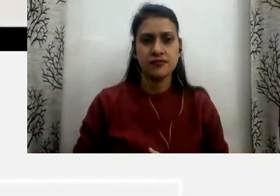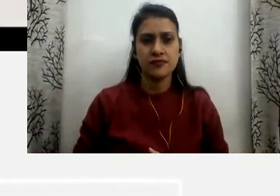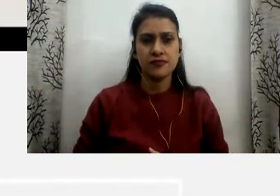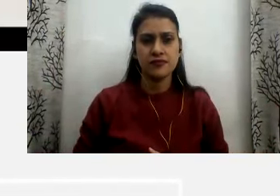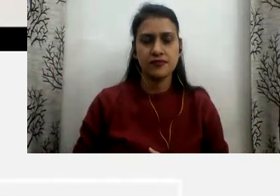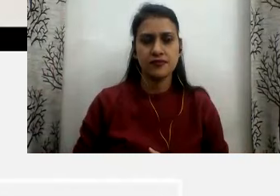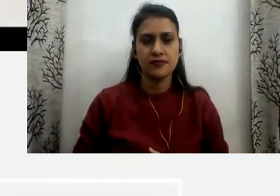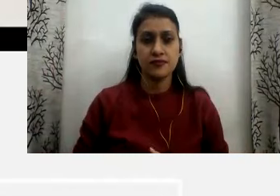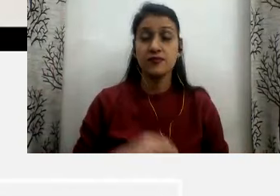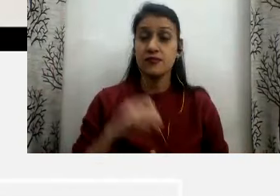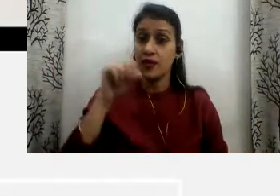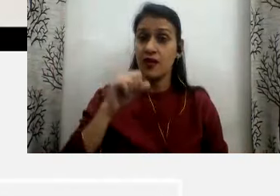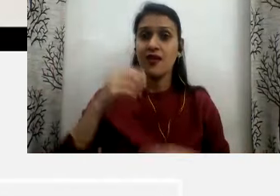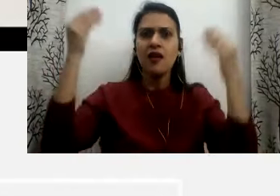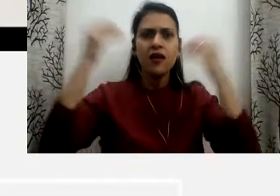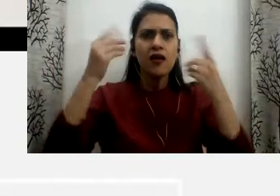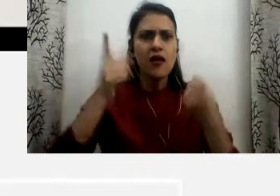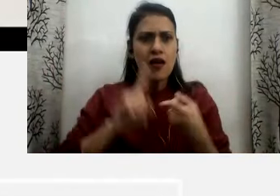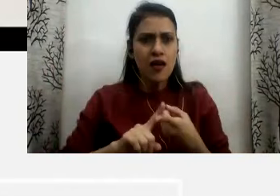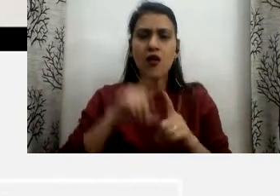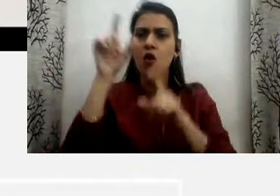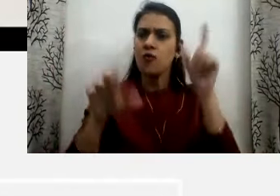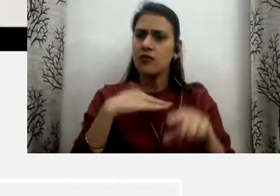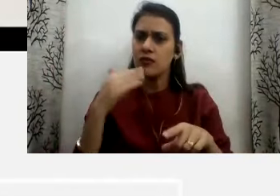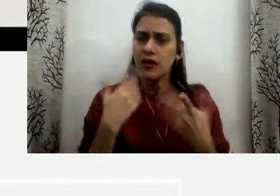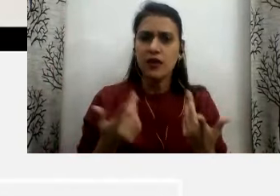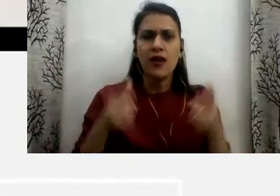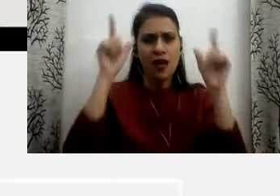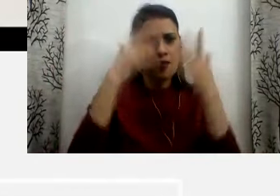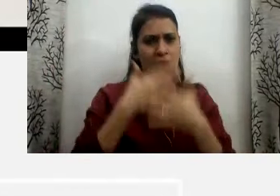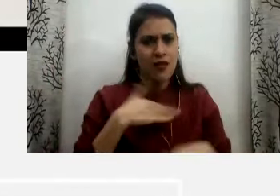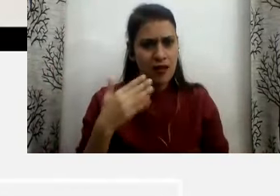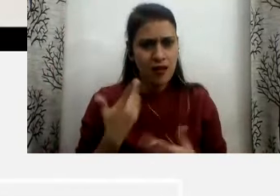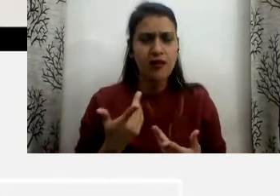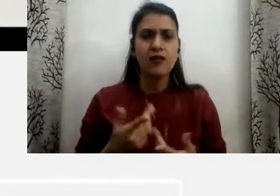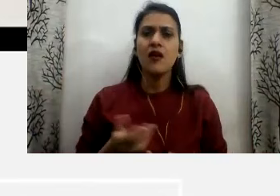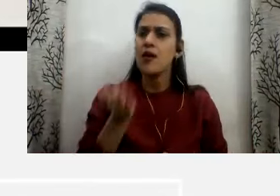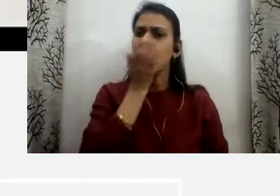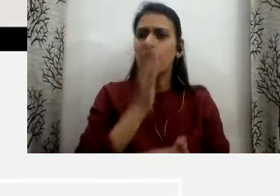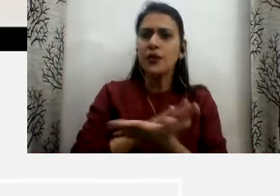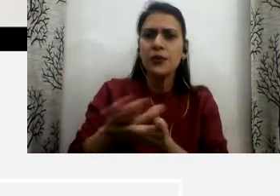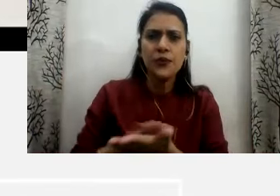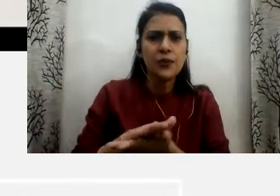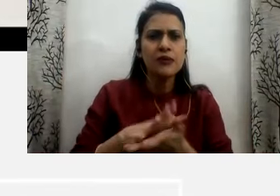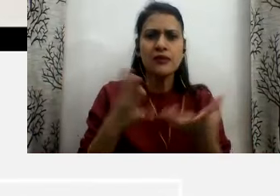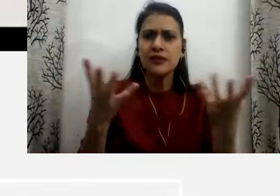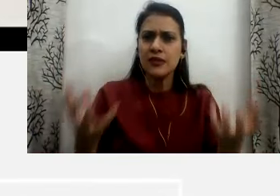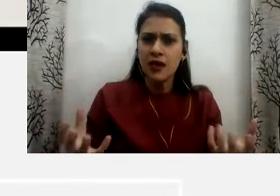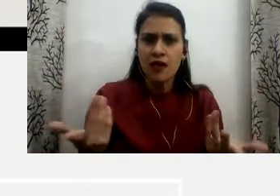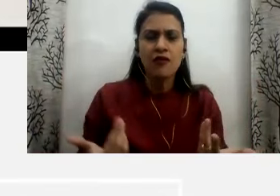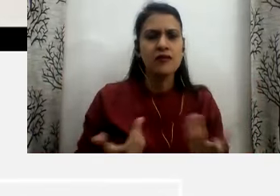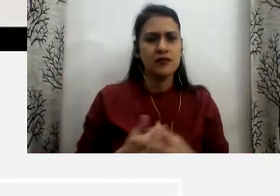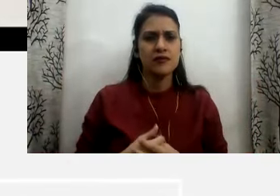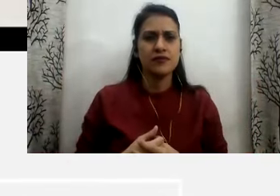Yes, unseasonal rain, human loss, El Nino disasters, change in weather, cloud